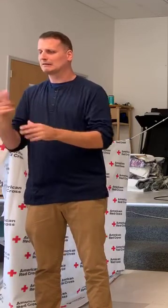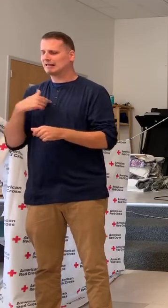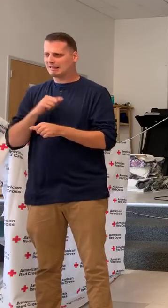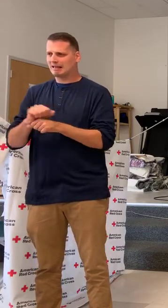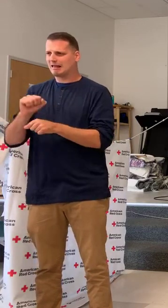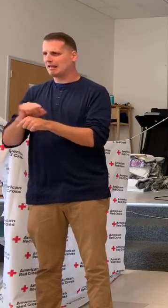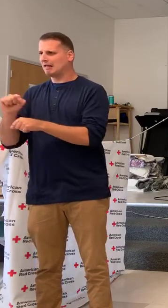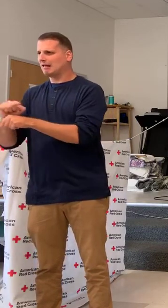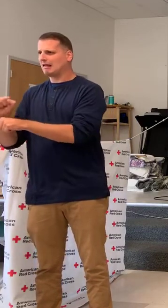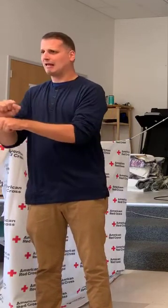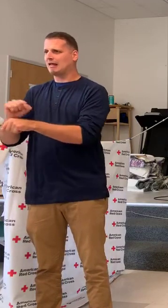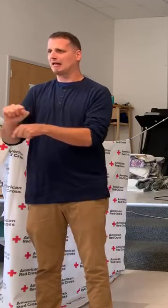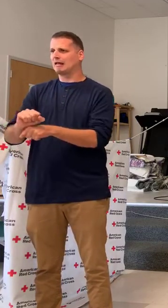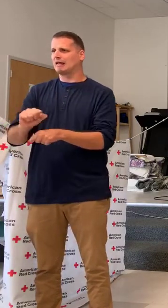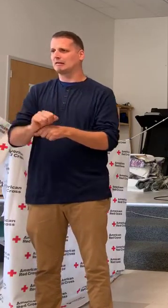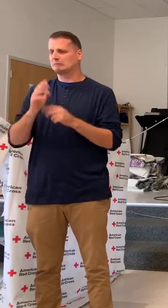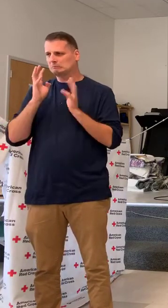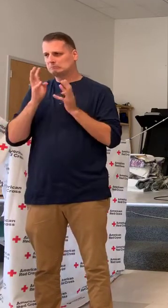their places.